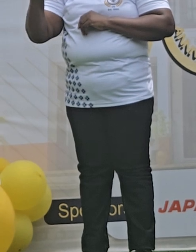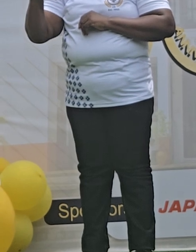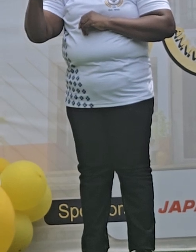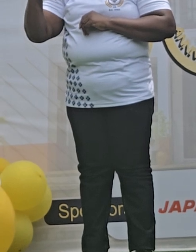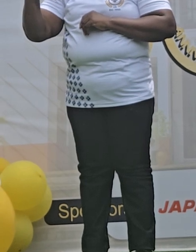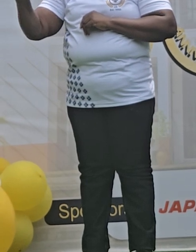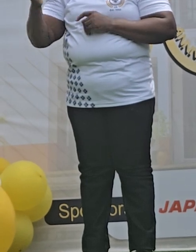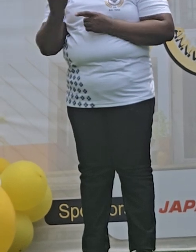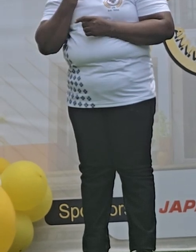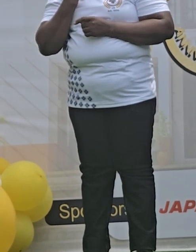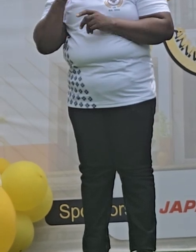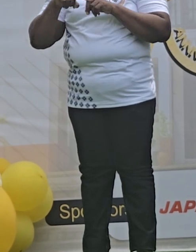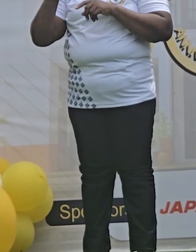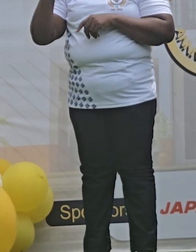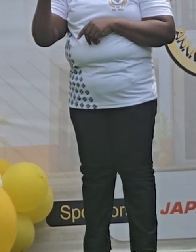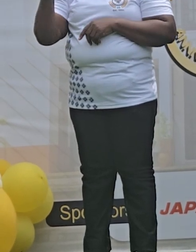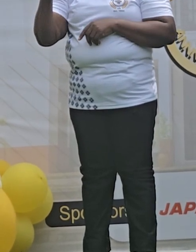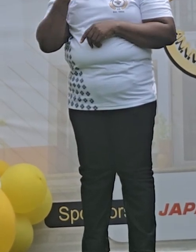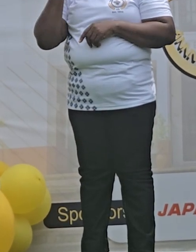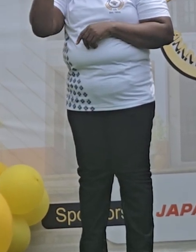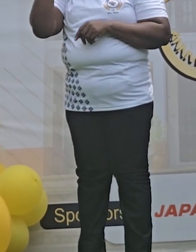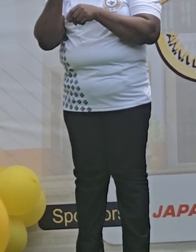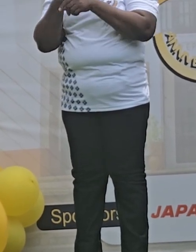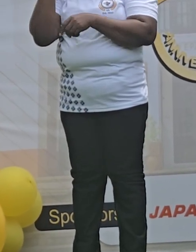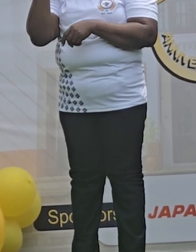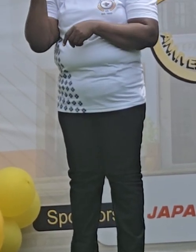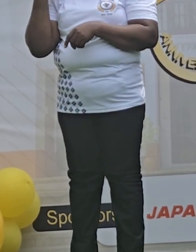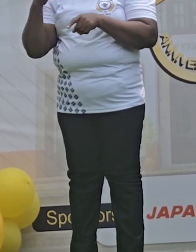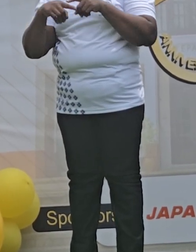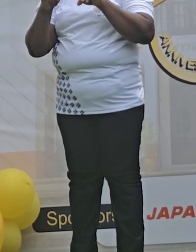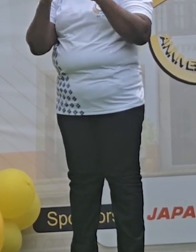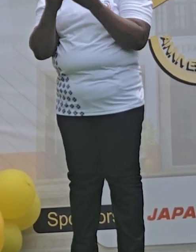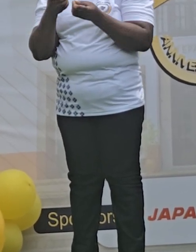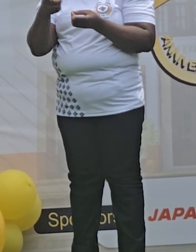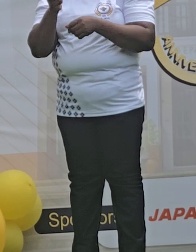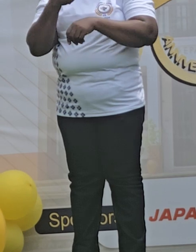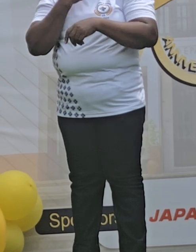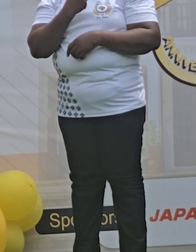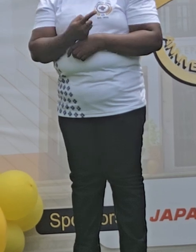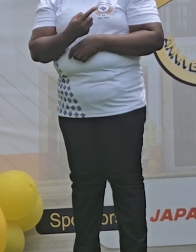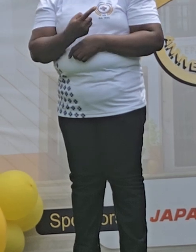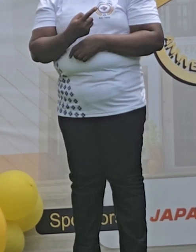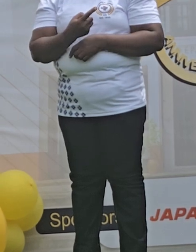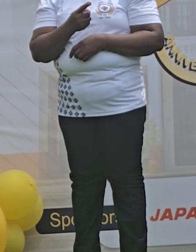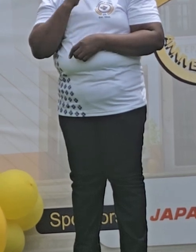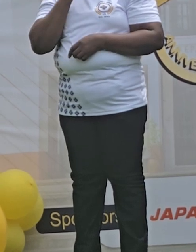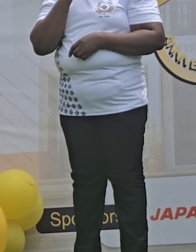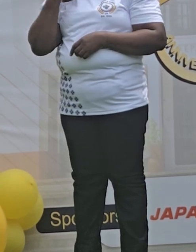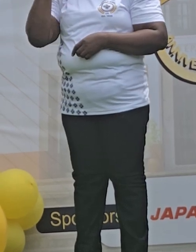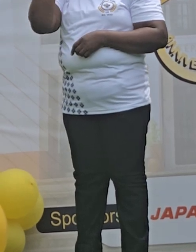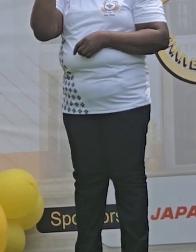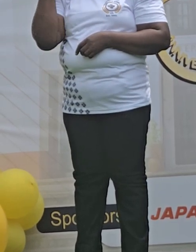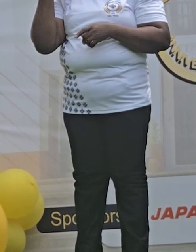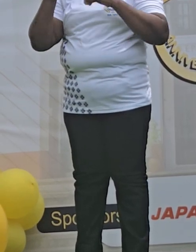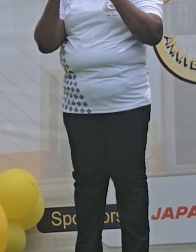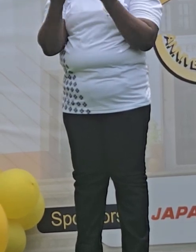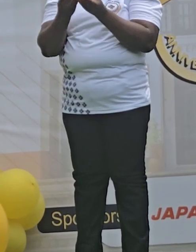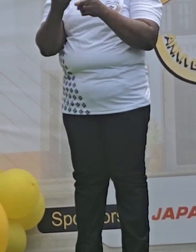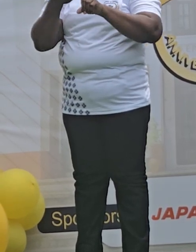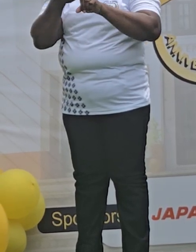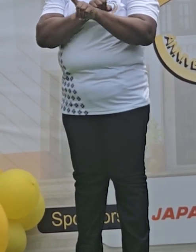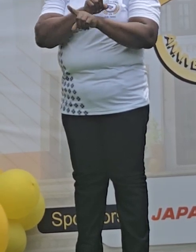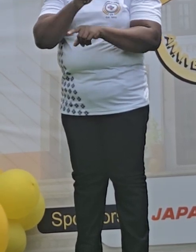of department, as has already been often mentioned. Indeed, he was head of department